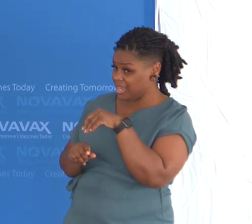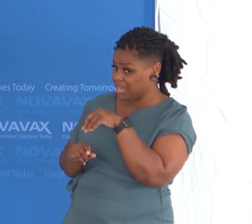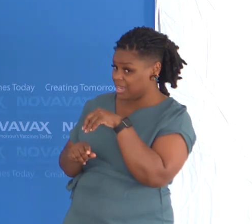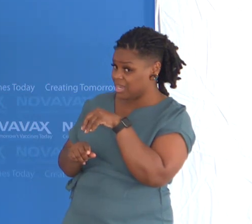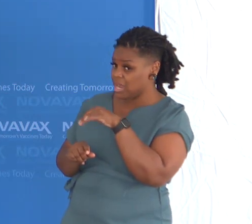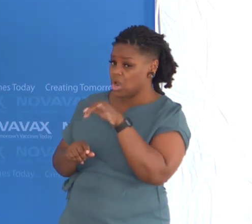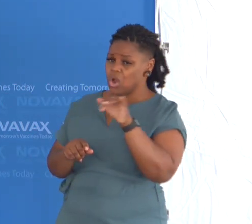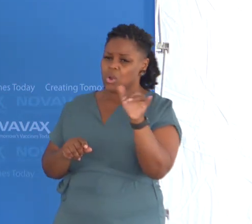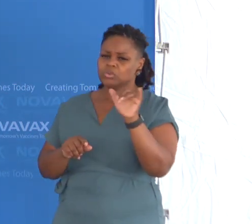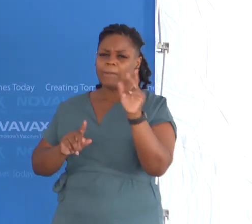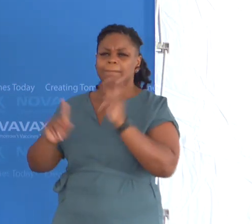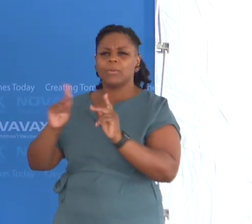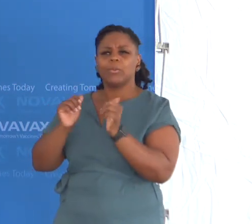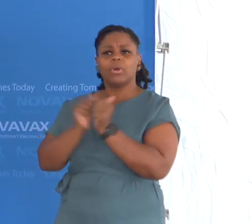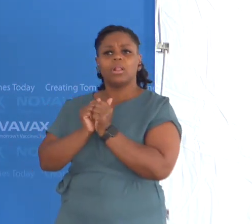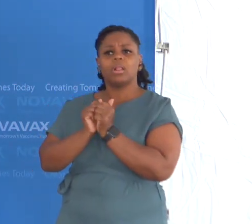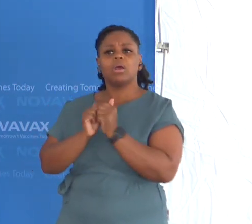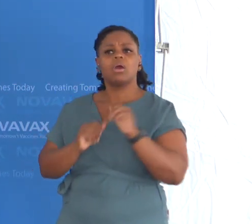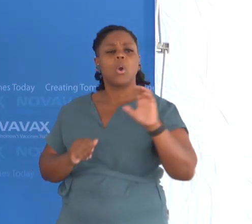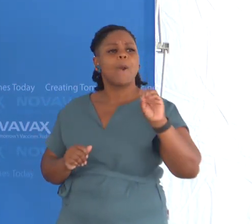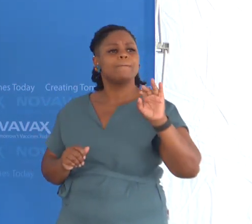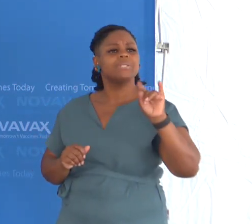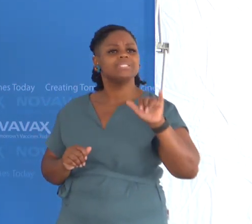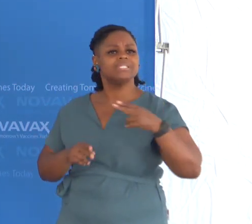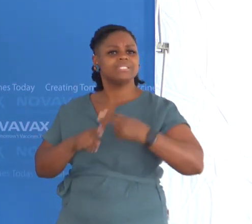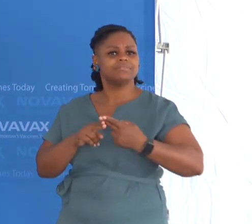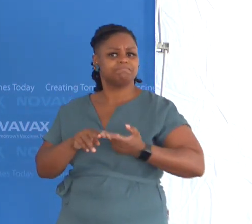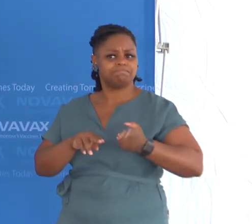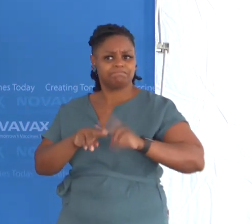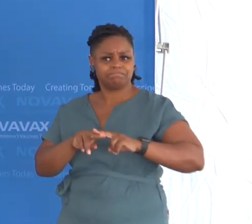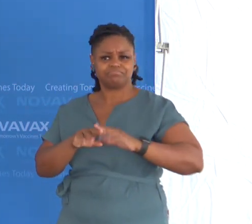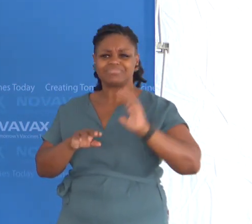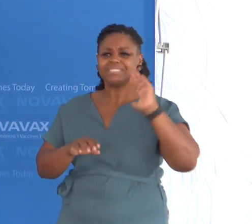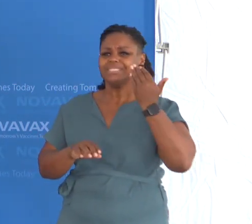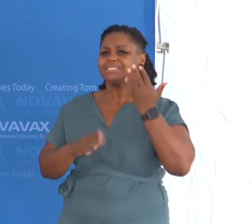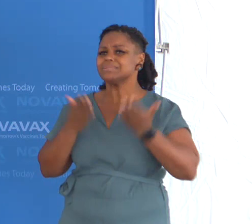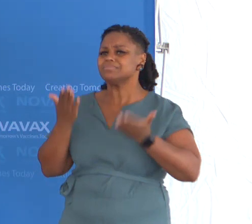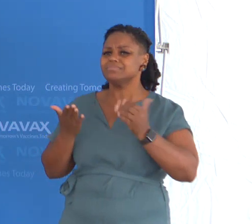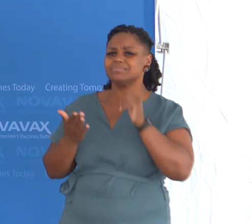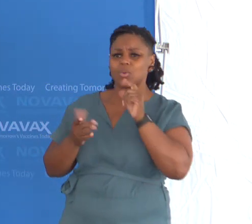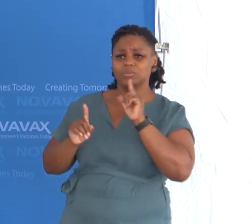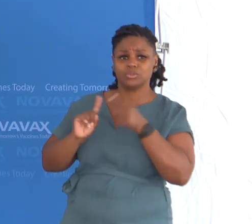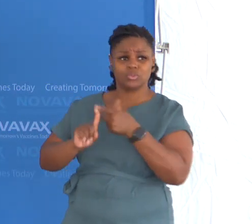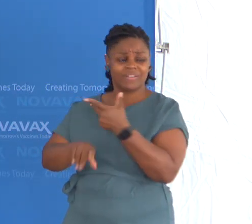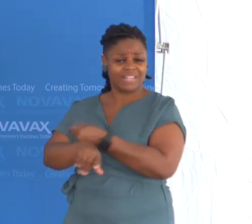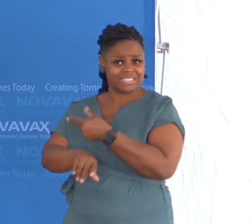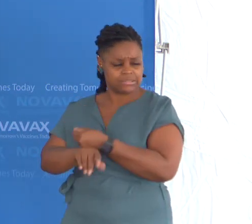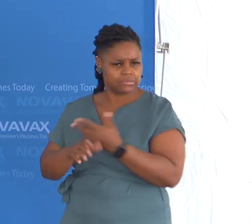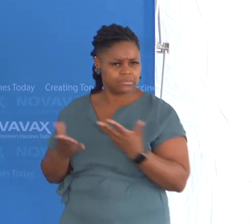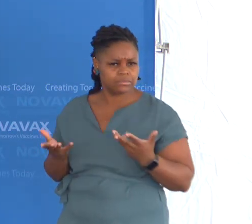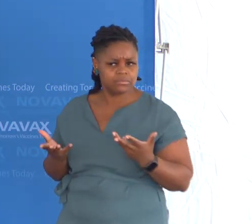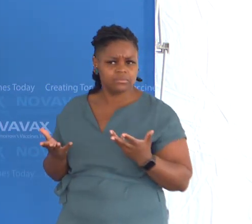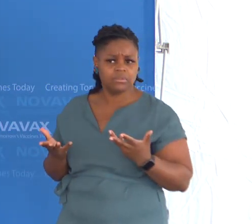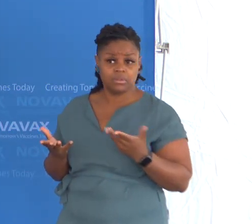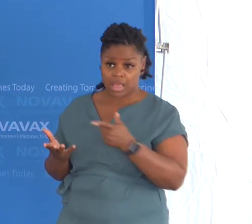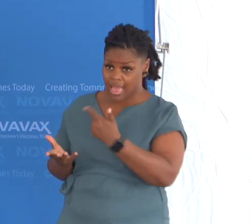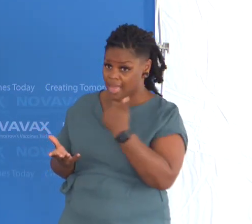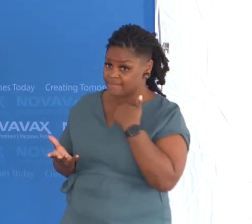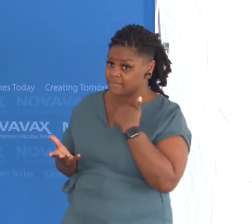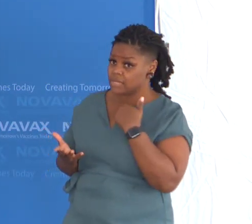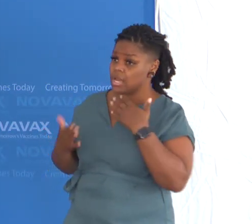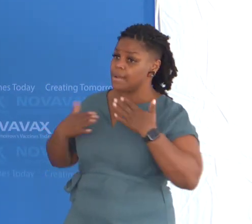people with obesity don't respond as well to vaccines often. Do you have a body mass index cutoff that's disqualifying